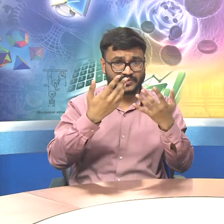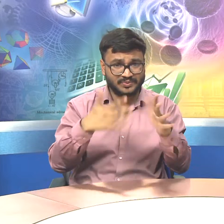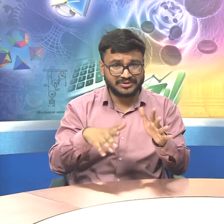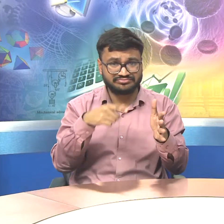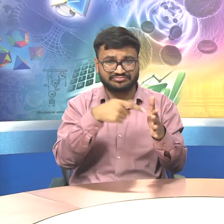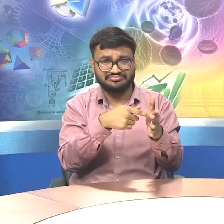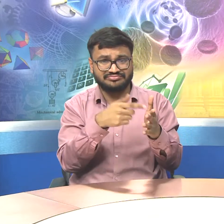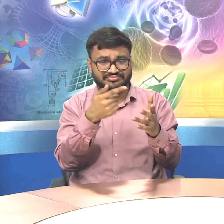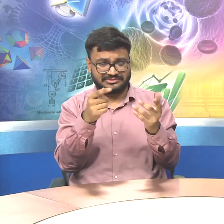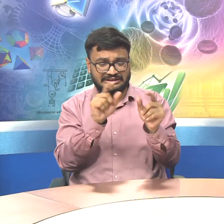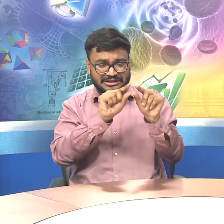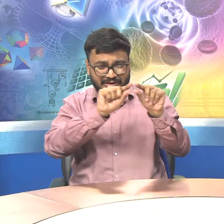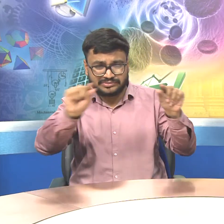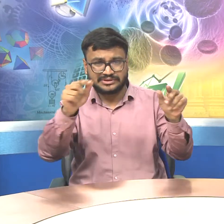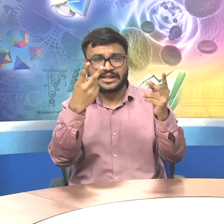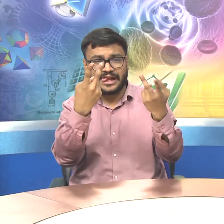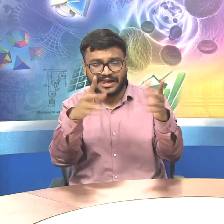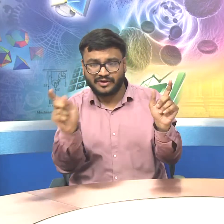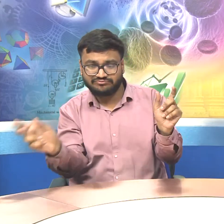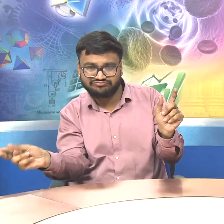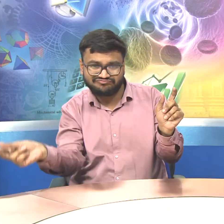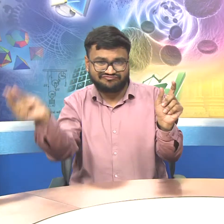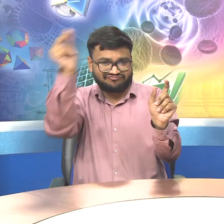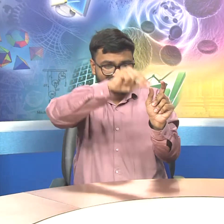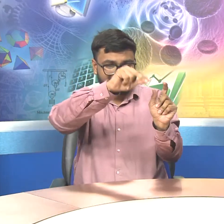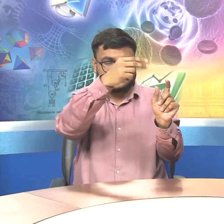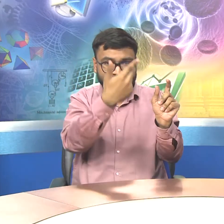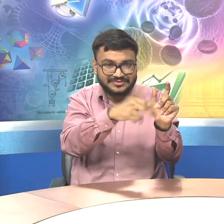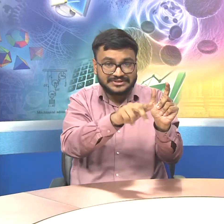If not is used in a different word order,